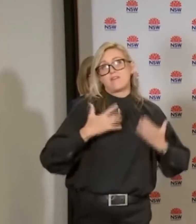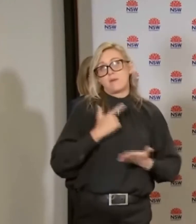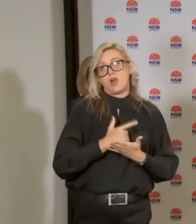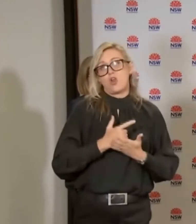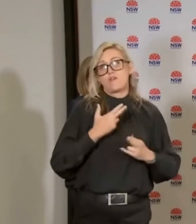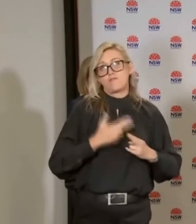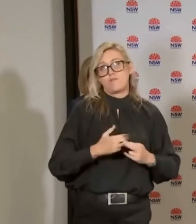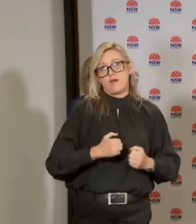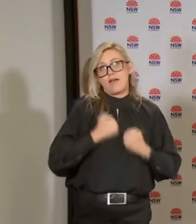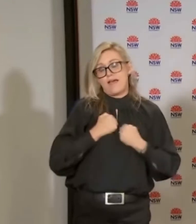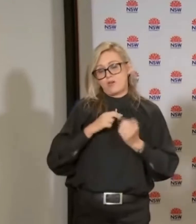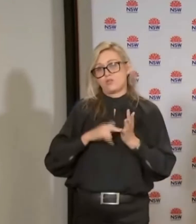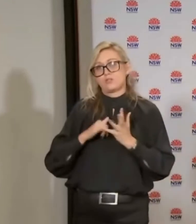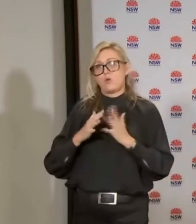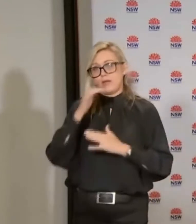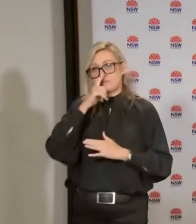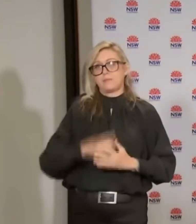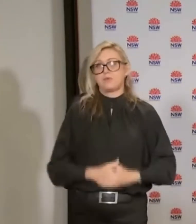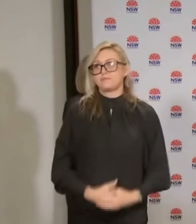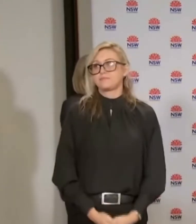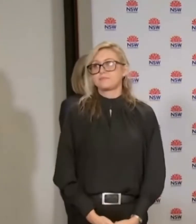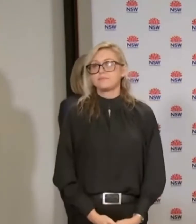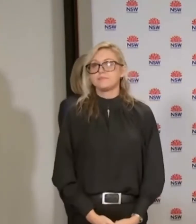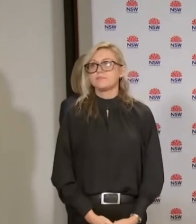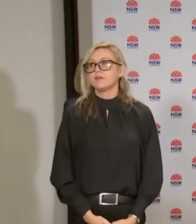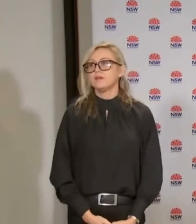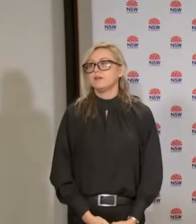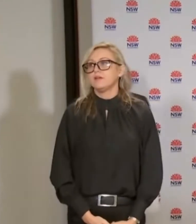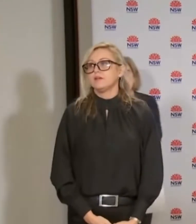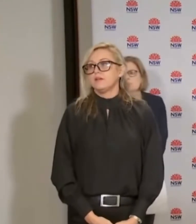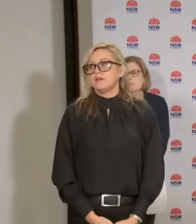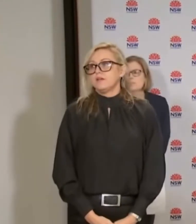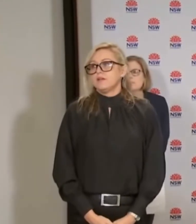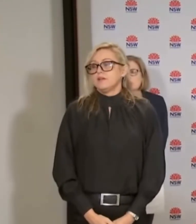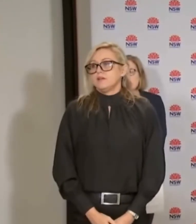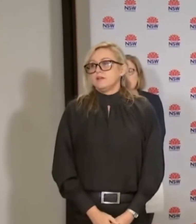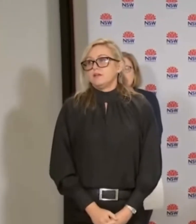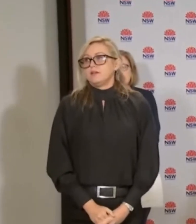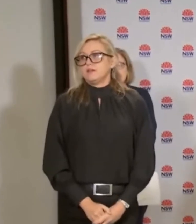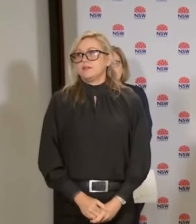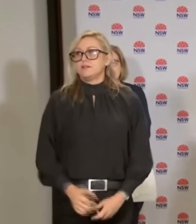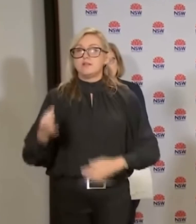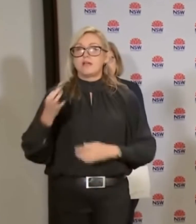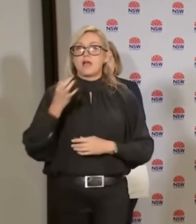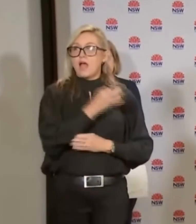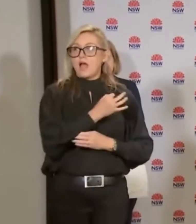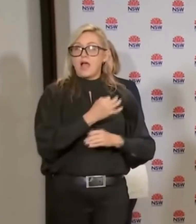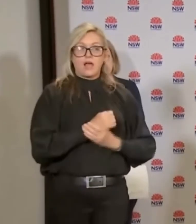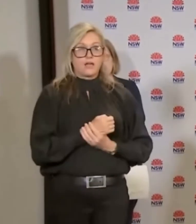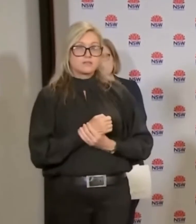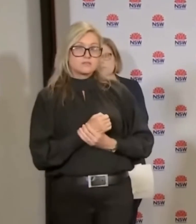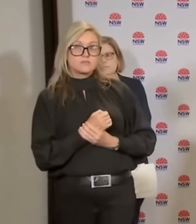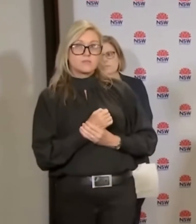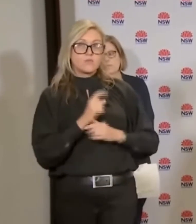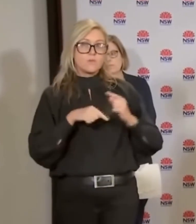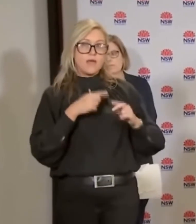the people of our state. With cinemas increasing to 100% capacity, will other entertainment facilities indoors, like